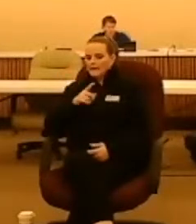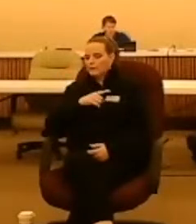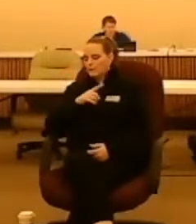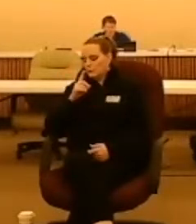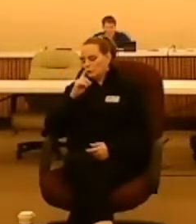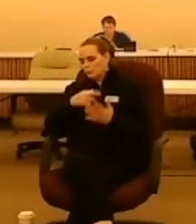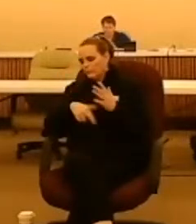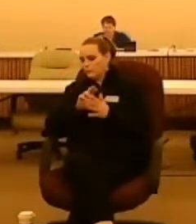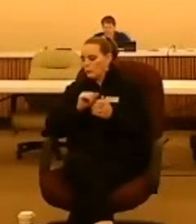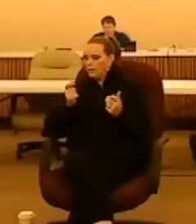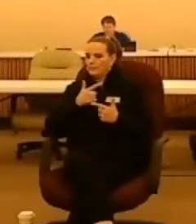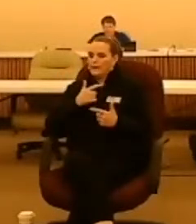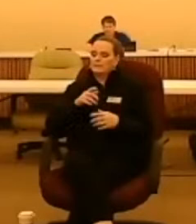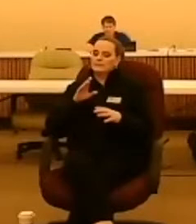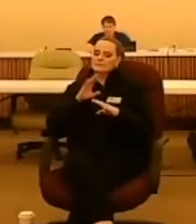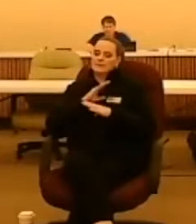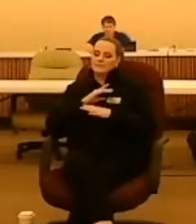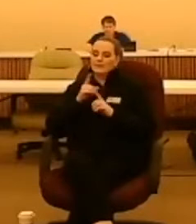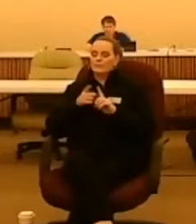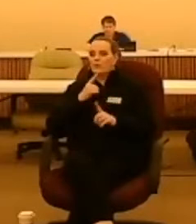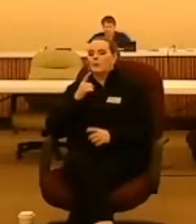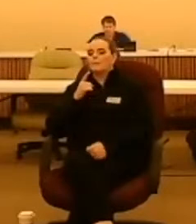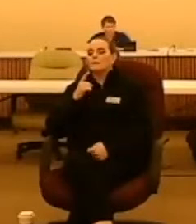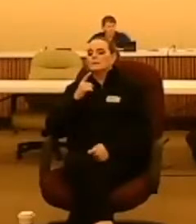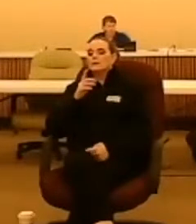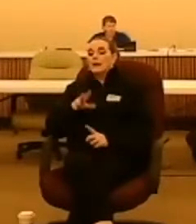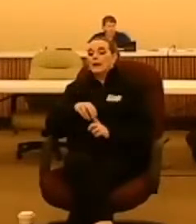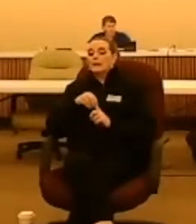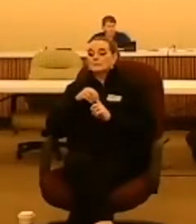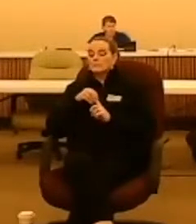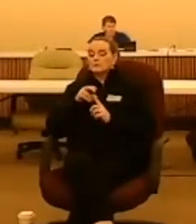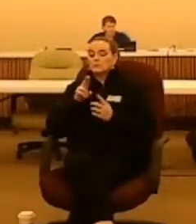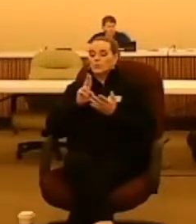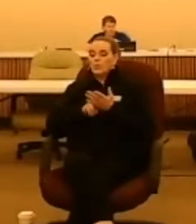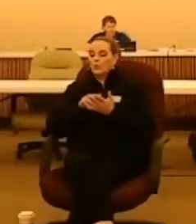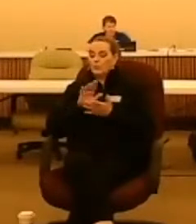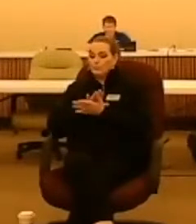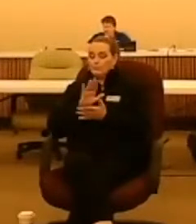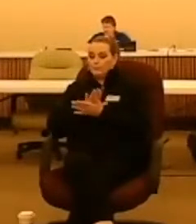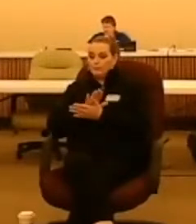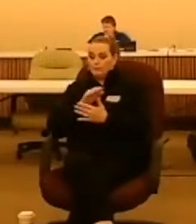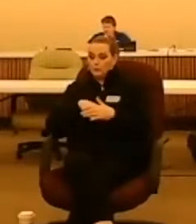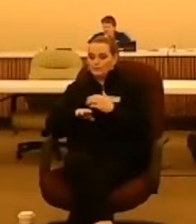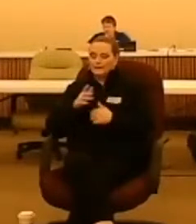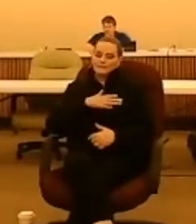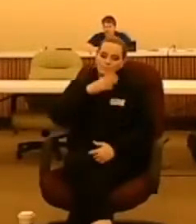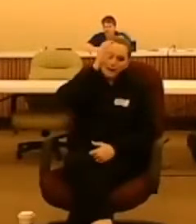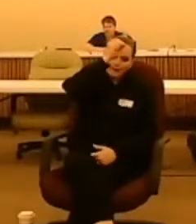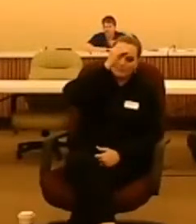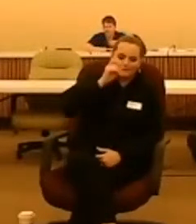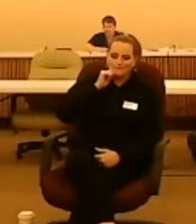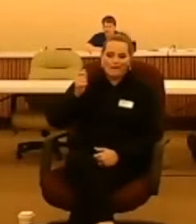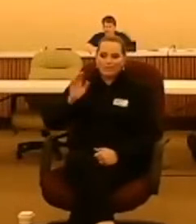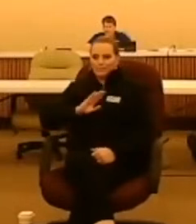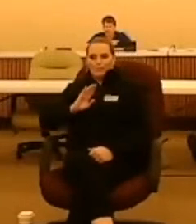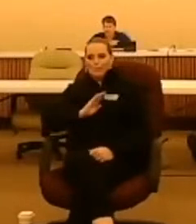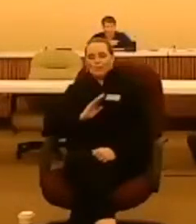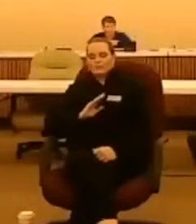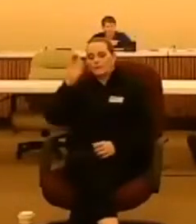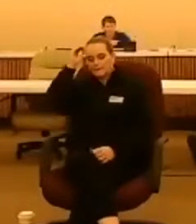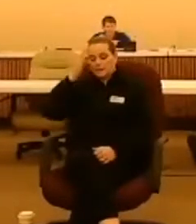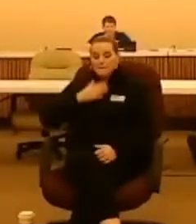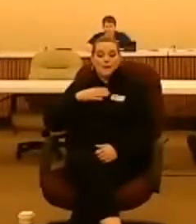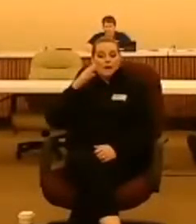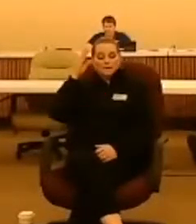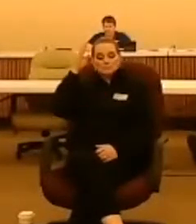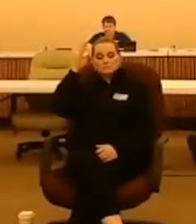meets, I think from a special permit standpoint, this is my opinion, not the board's opinion. My opinion is, from